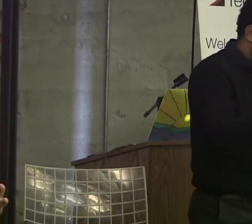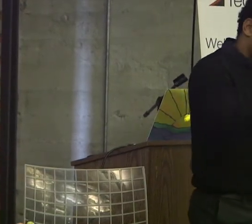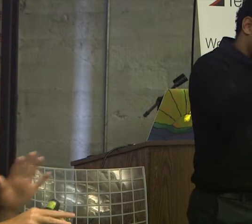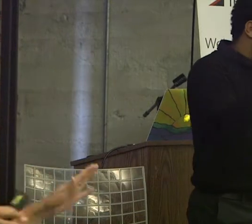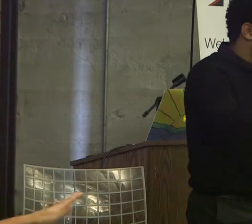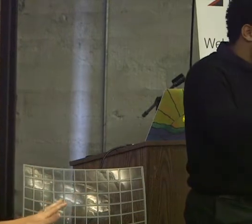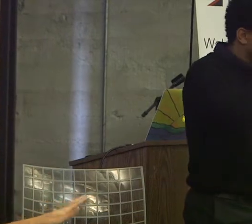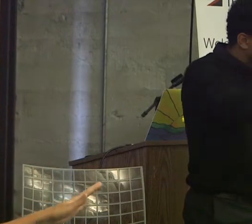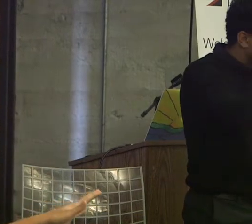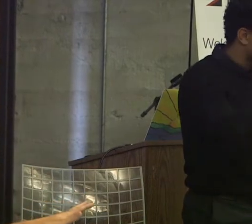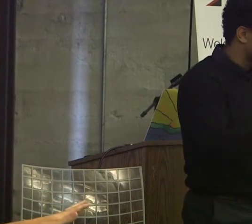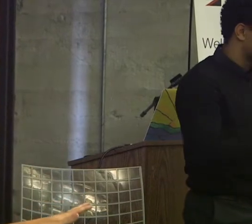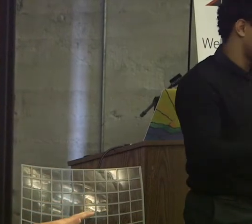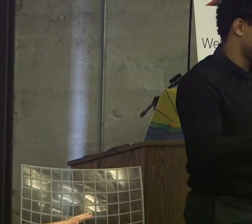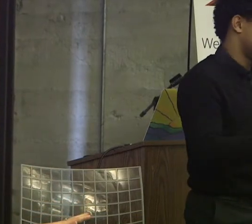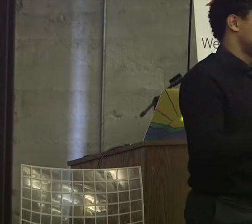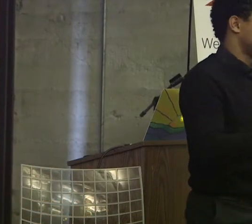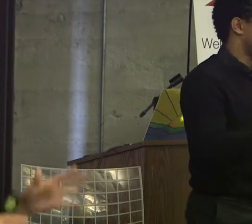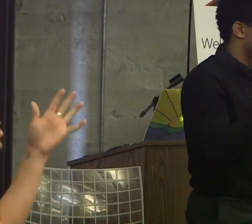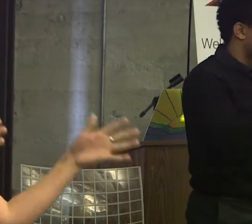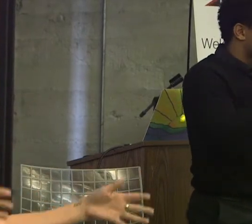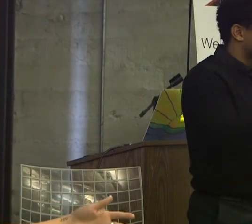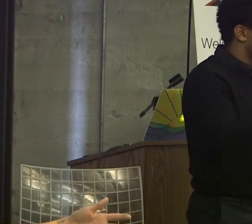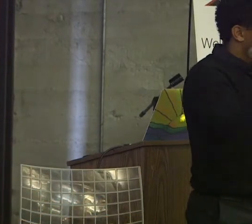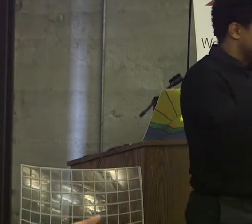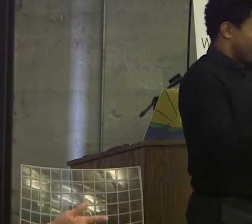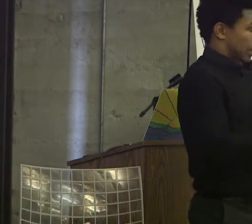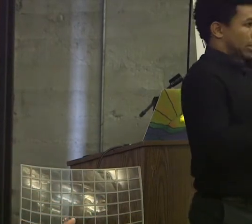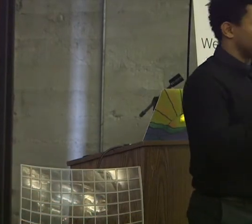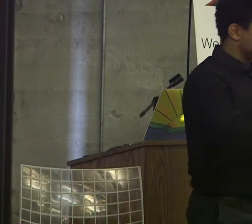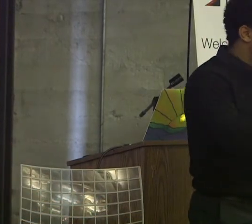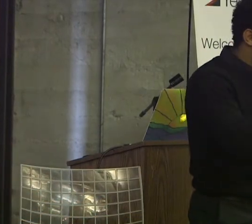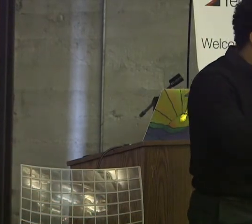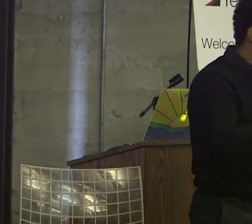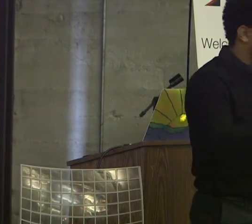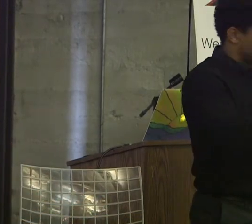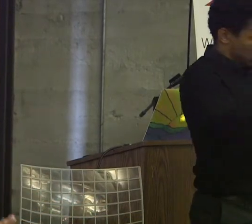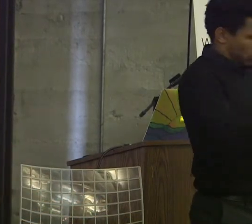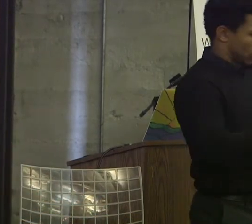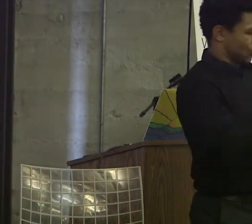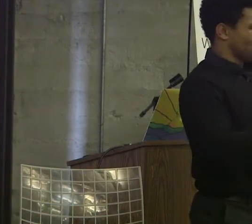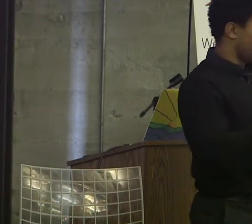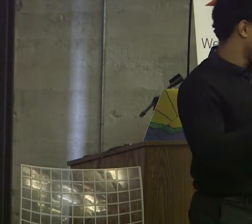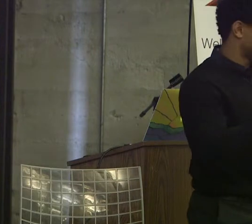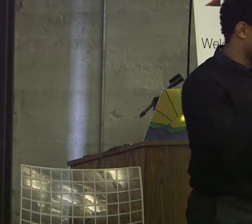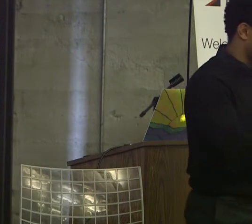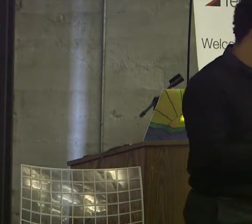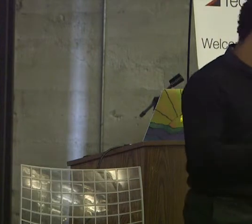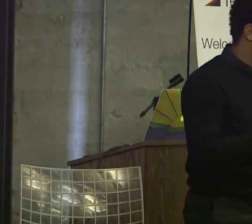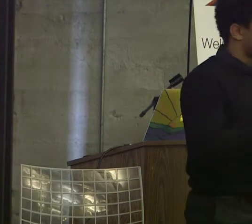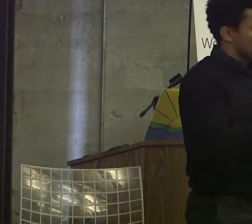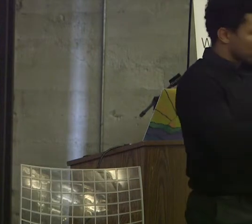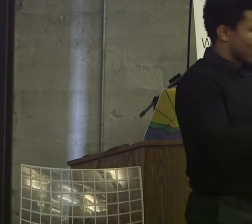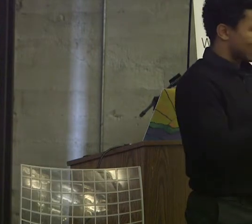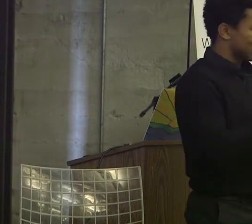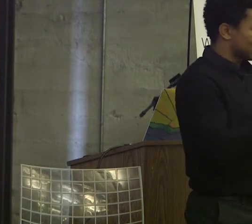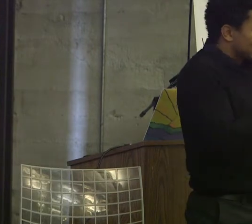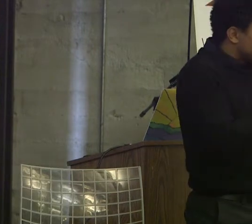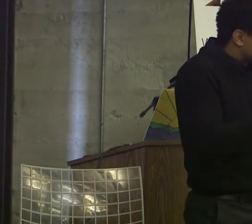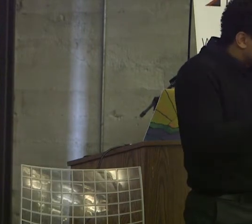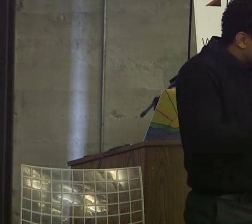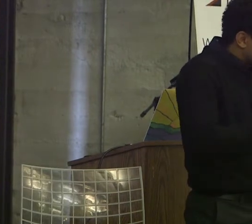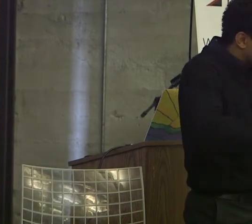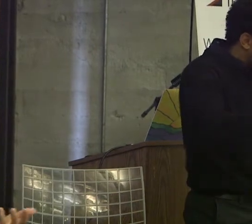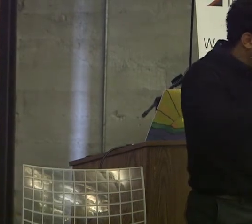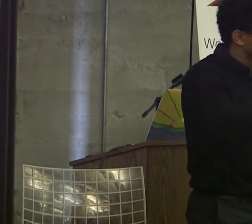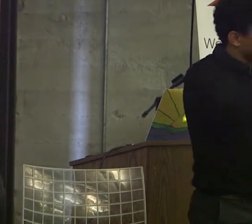me. No matter if you've heard that it's an offensive question, it's not in this situation. Creating a safe space for them to really learn. The